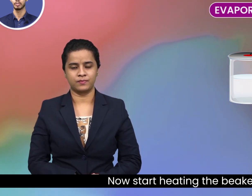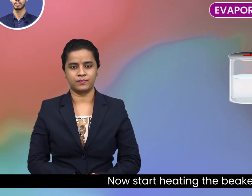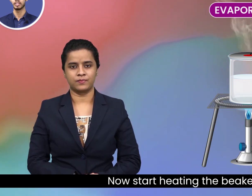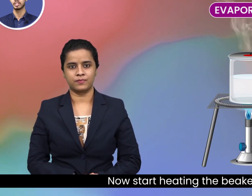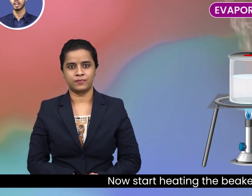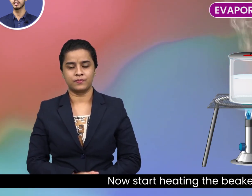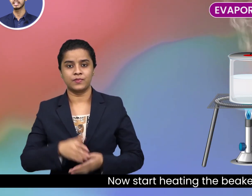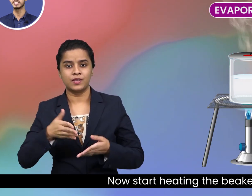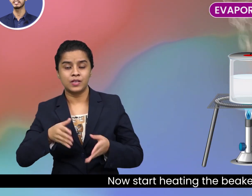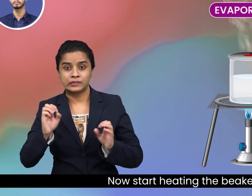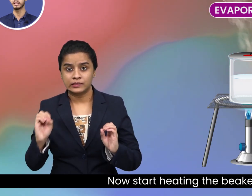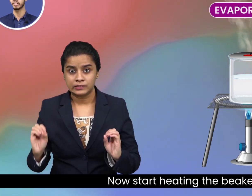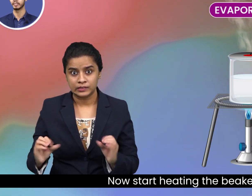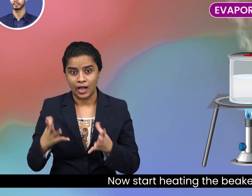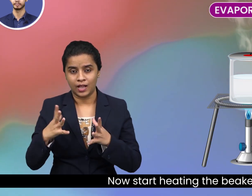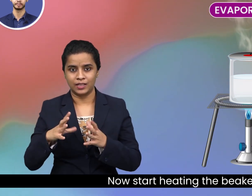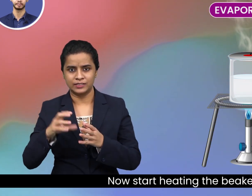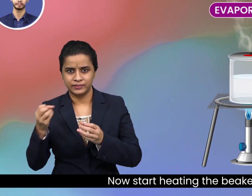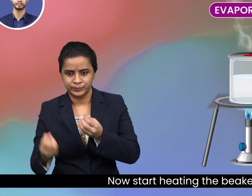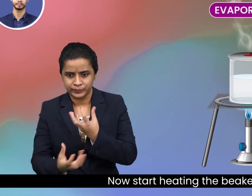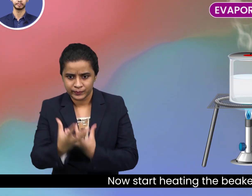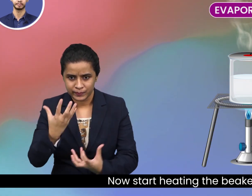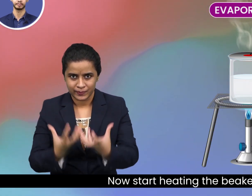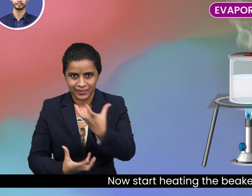Now start heating the beaker.